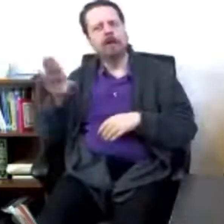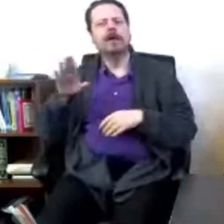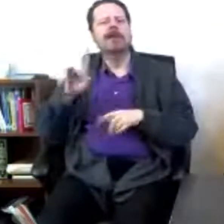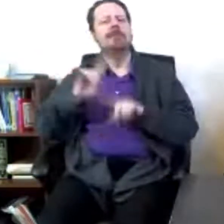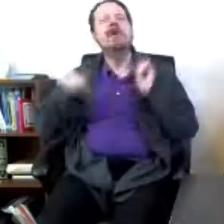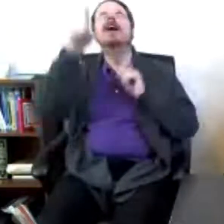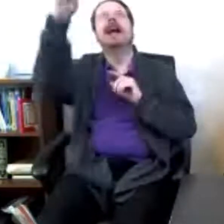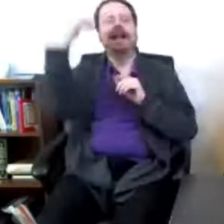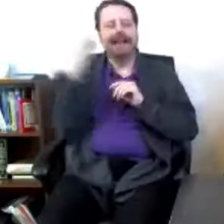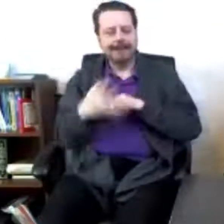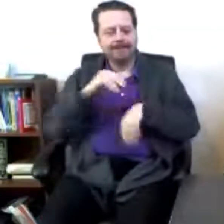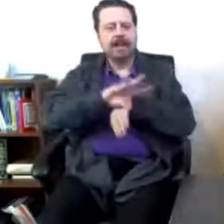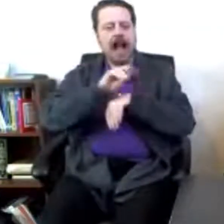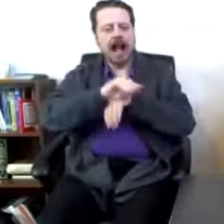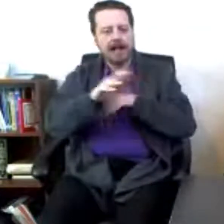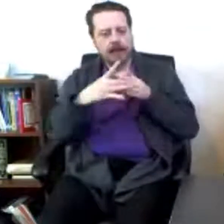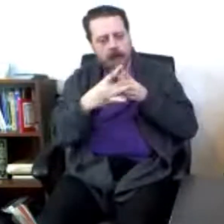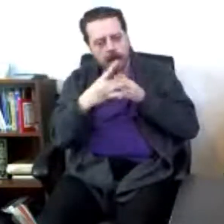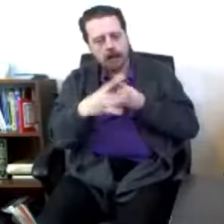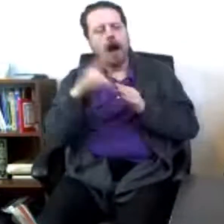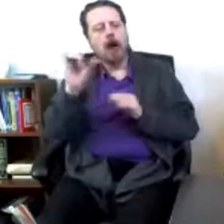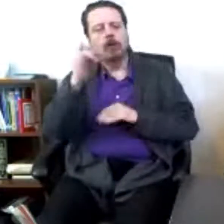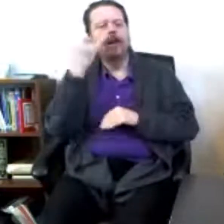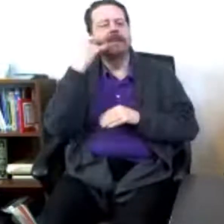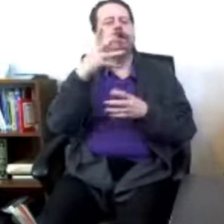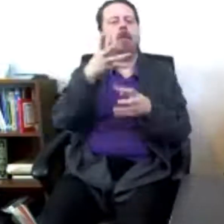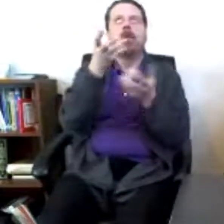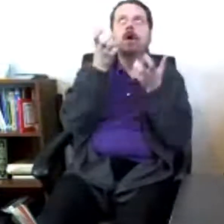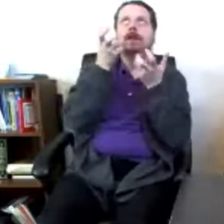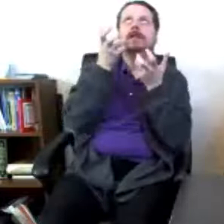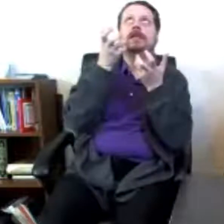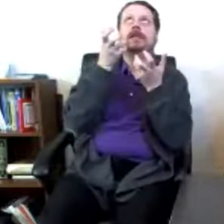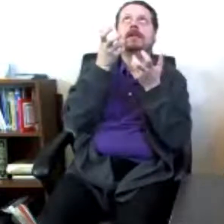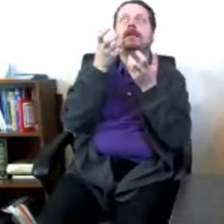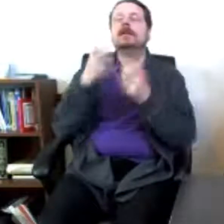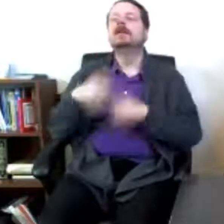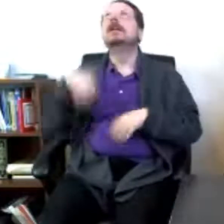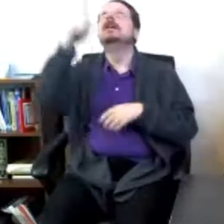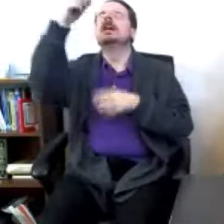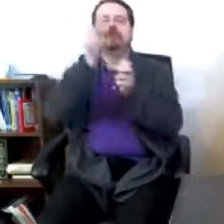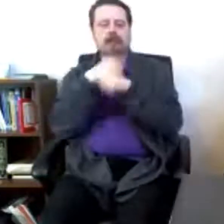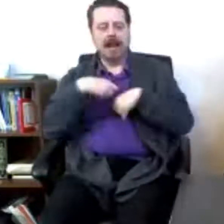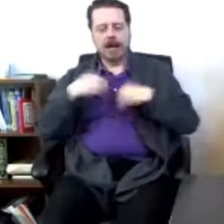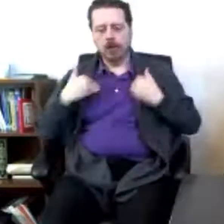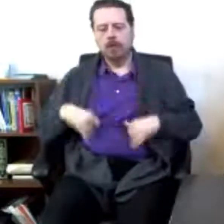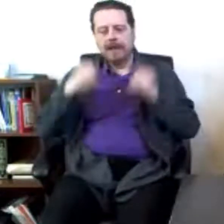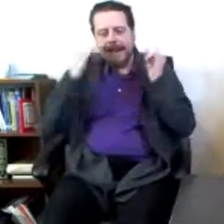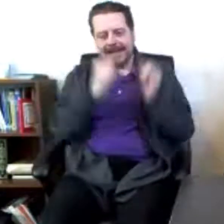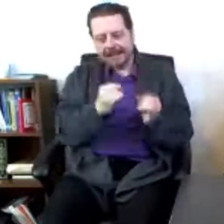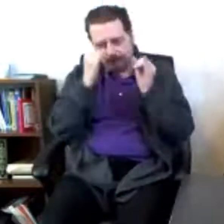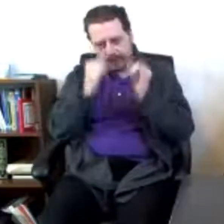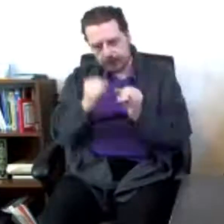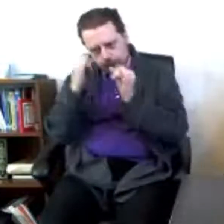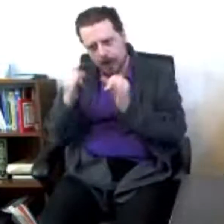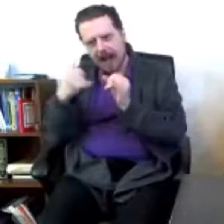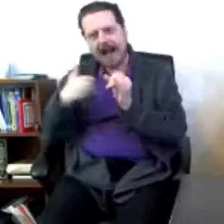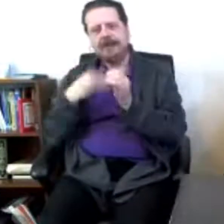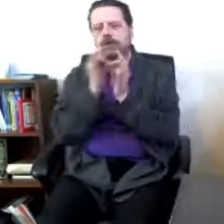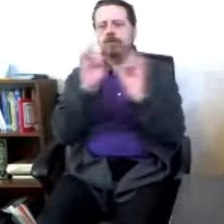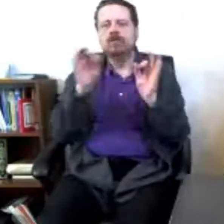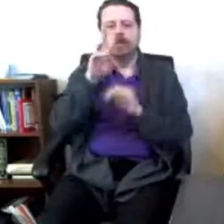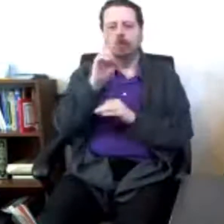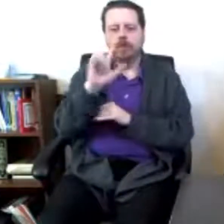to understand. Allah created humans individually with individual free will